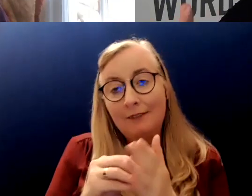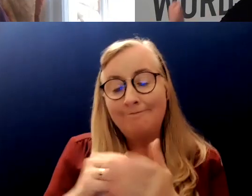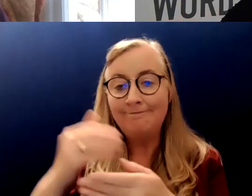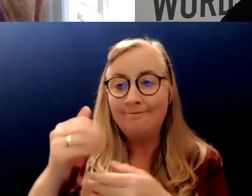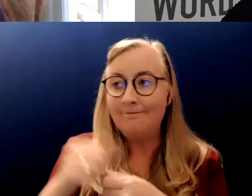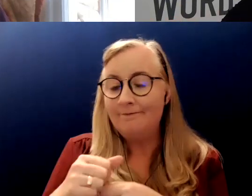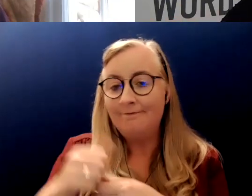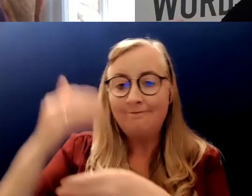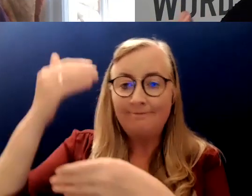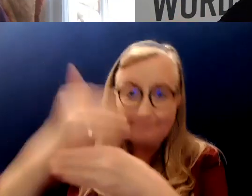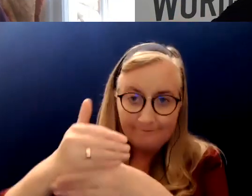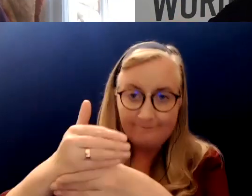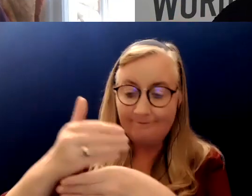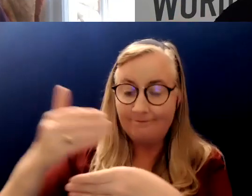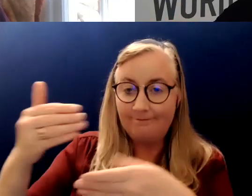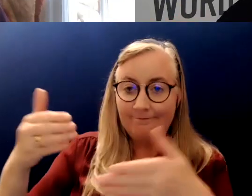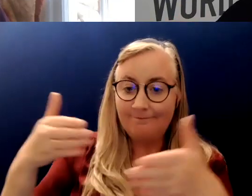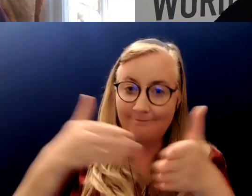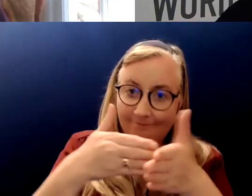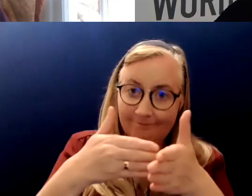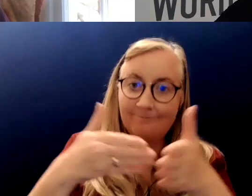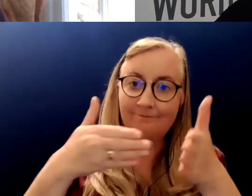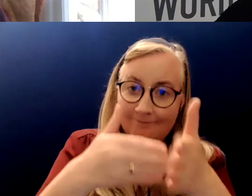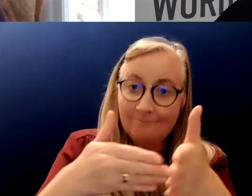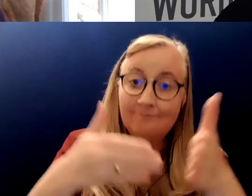in our way, particularly if